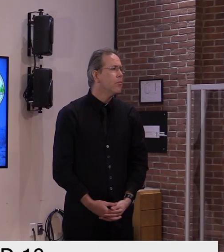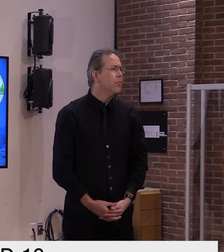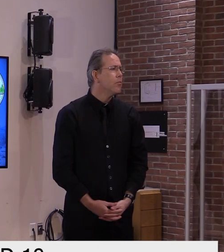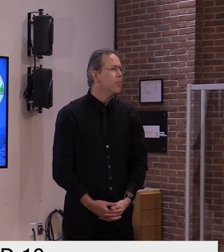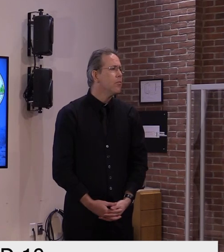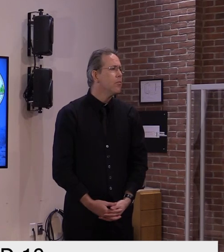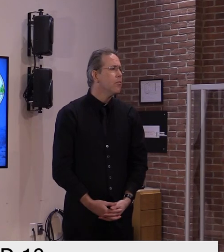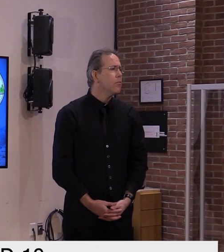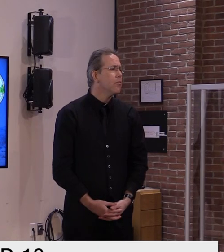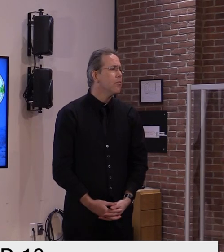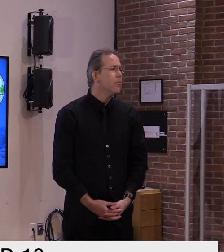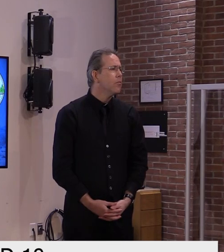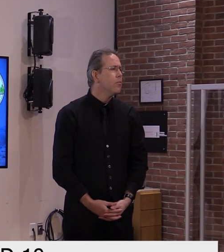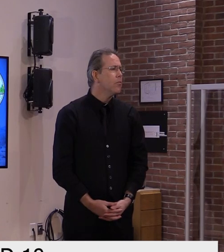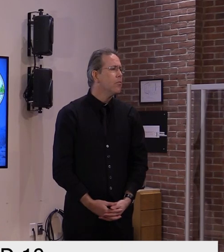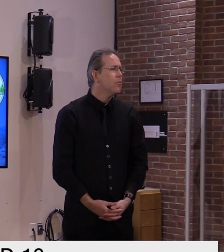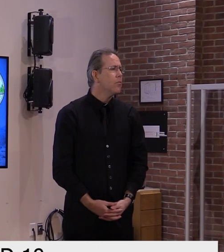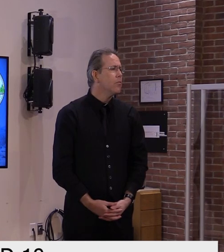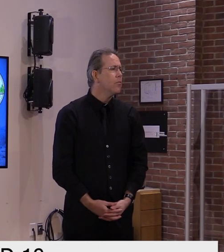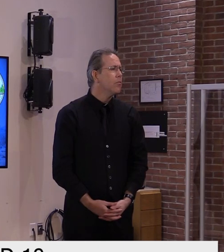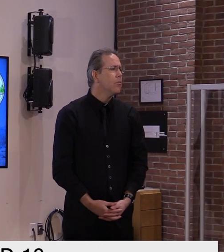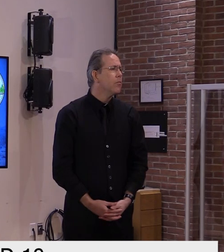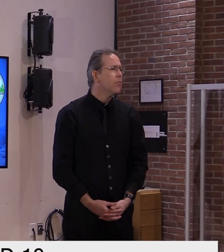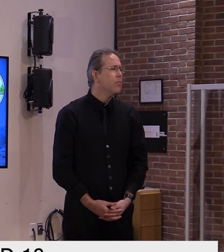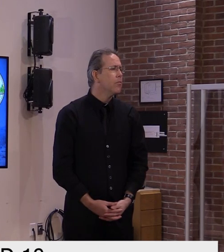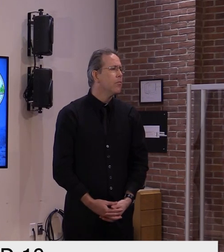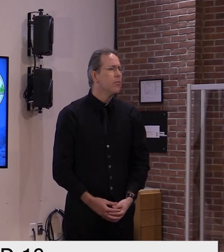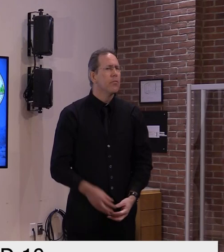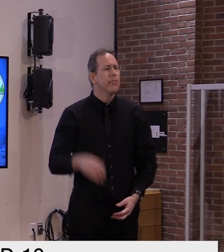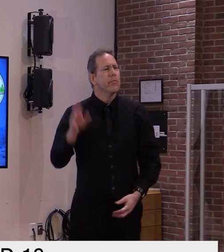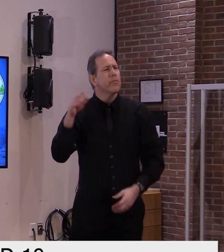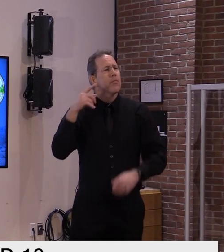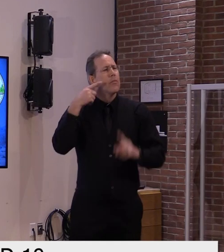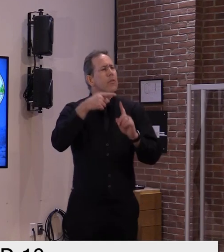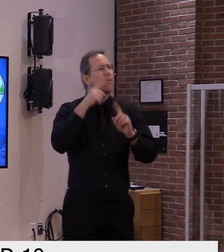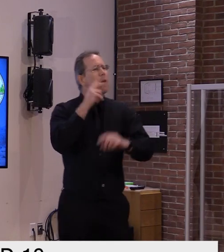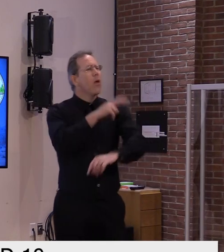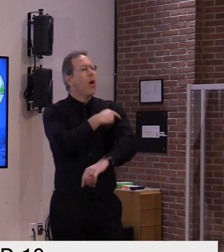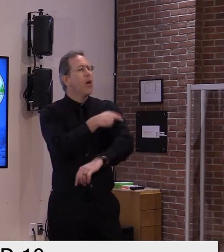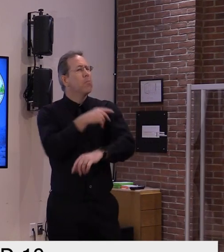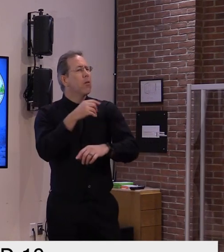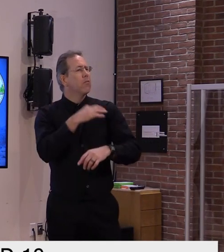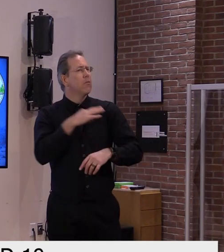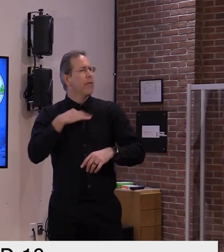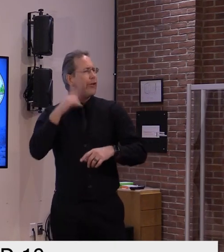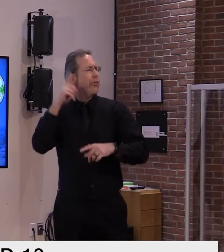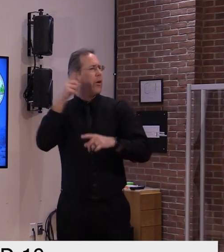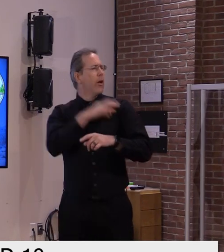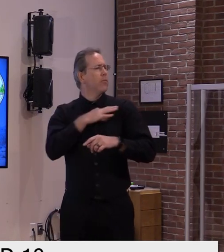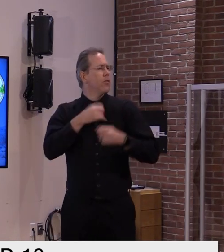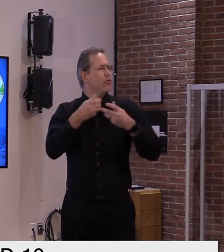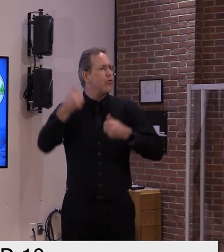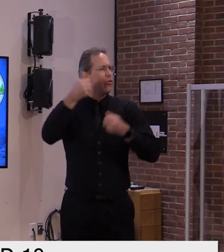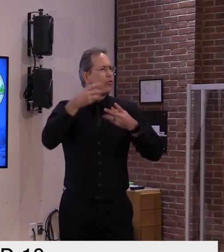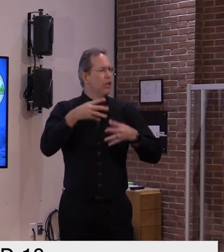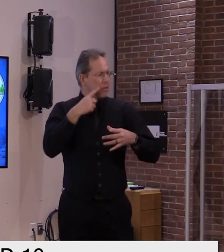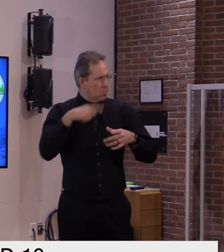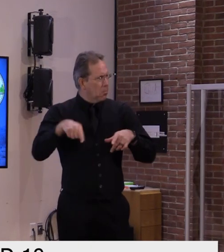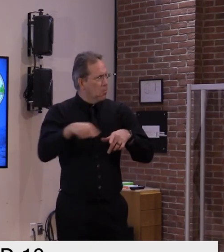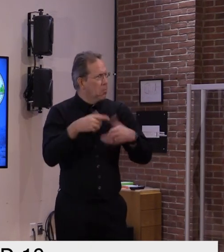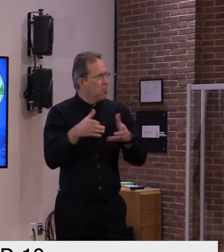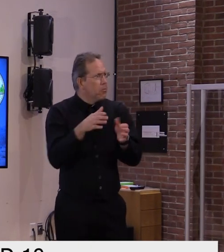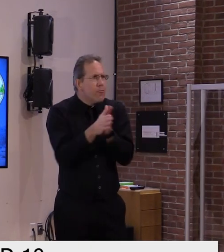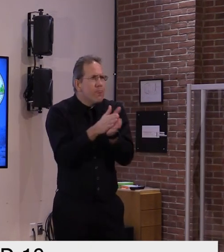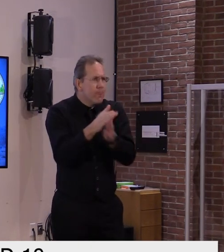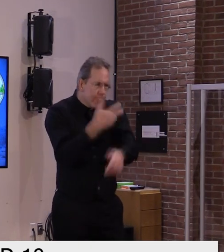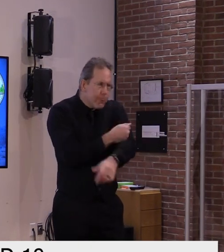immunity? And what would be the consequences of falling short of those goals? Sure. So part A is, if it